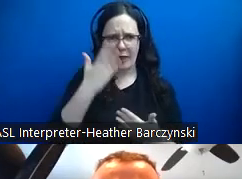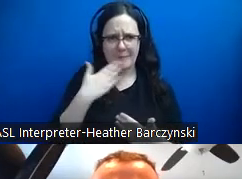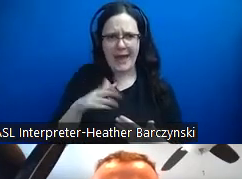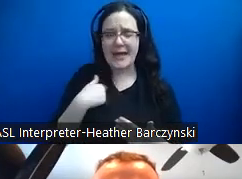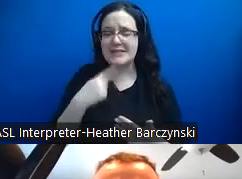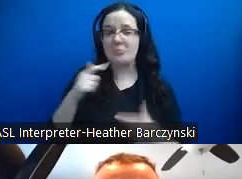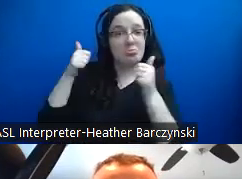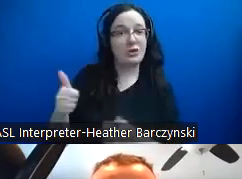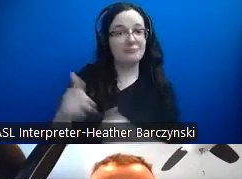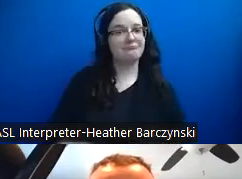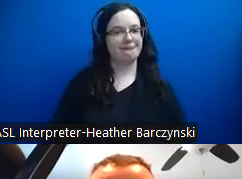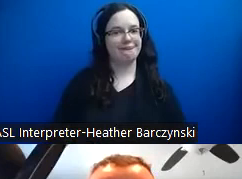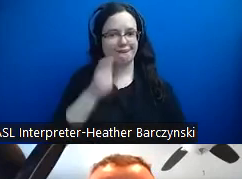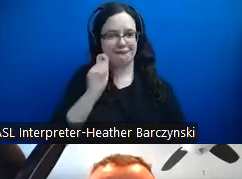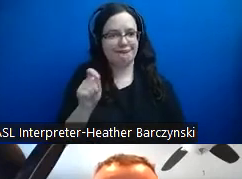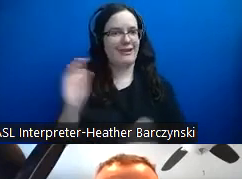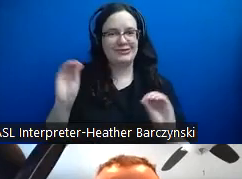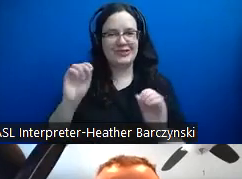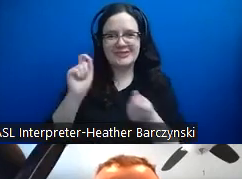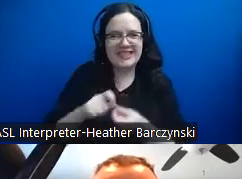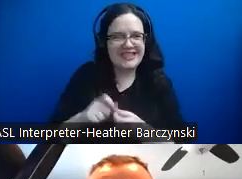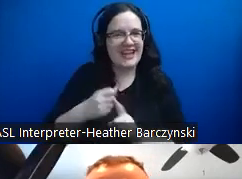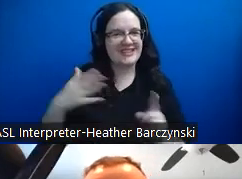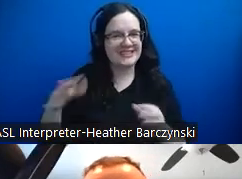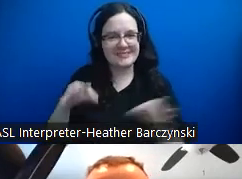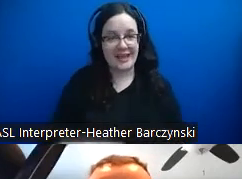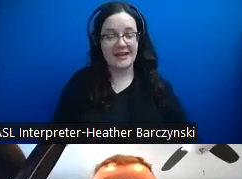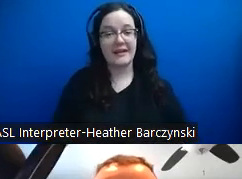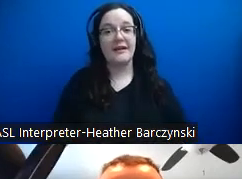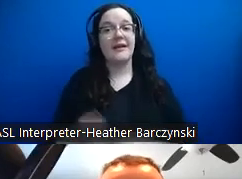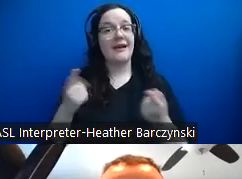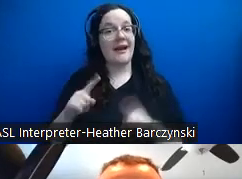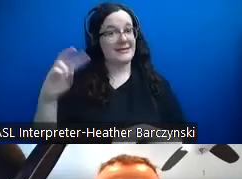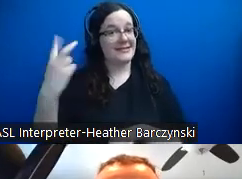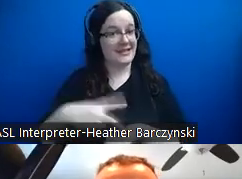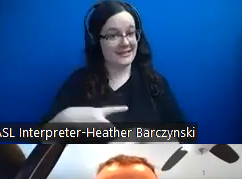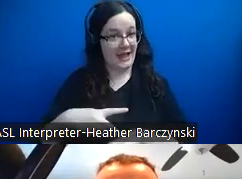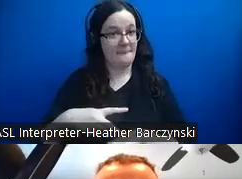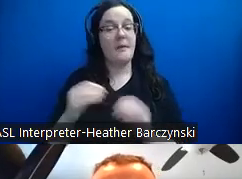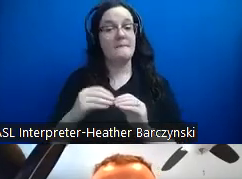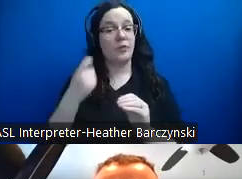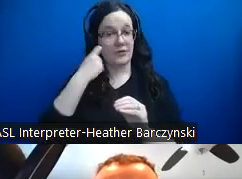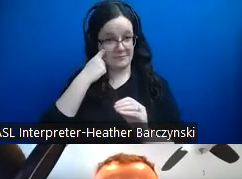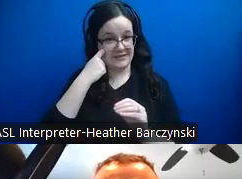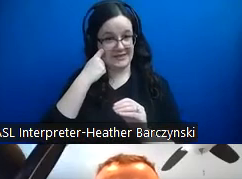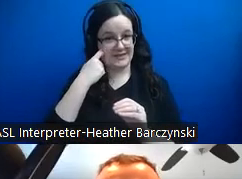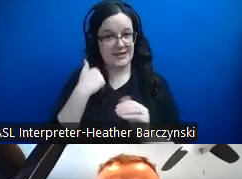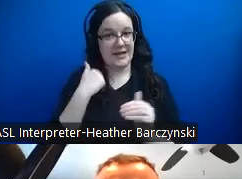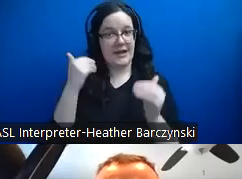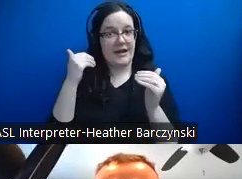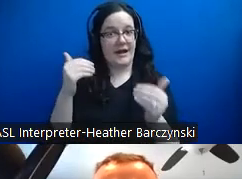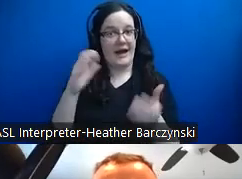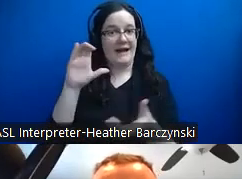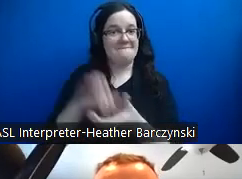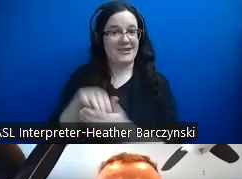more detail. Fast forward to the second time around, to the more recent time, I married the woman who was my high